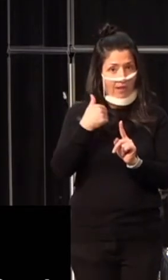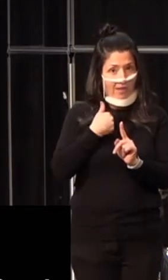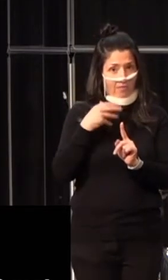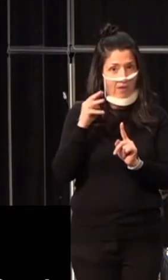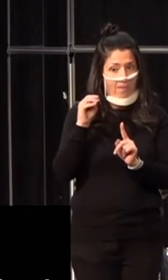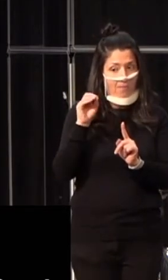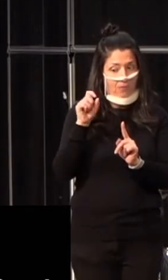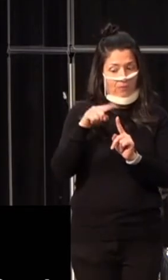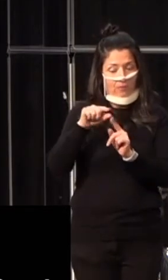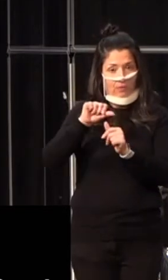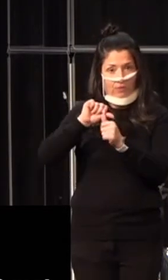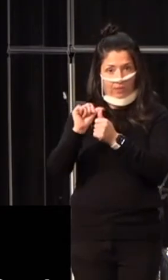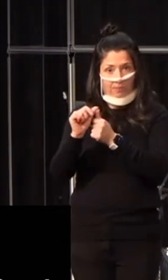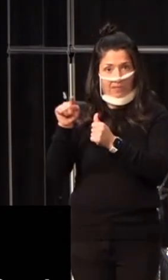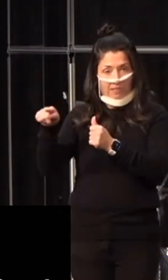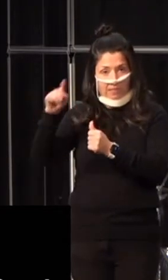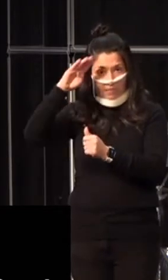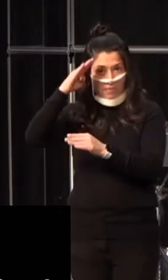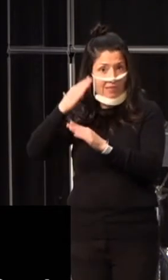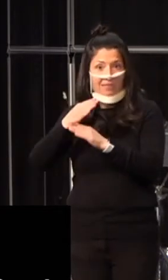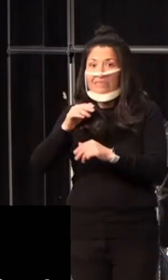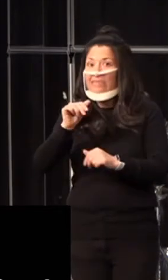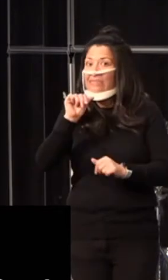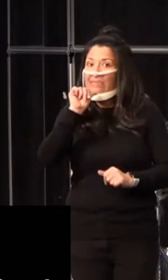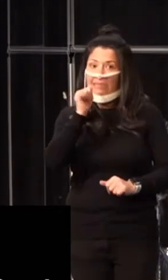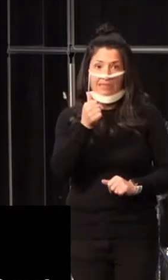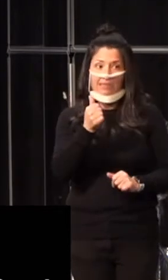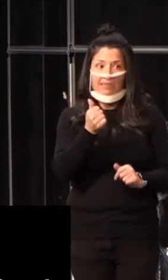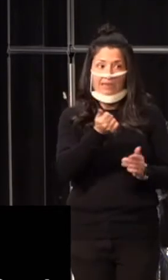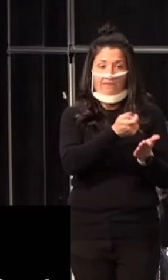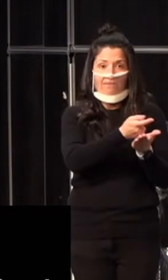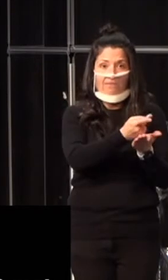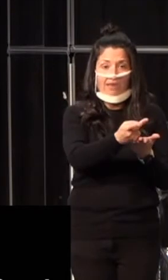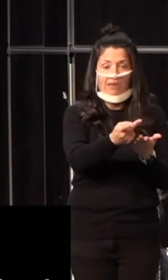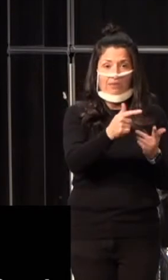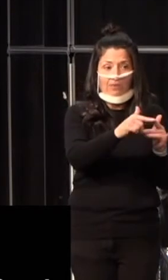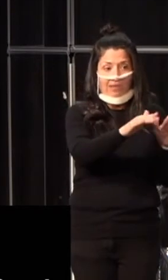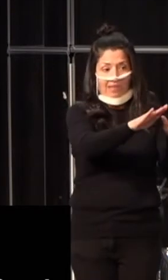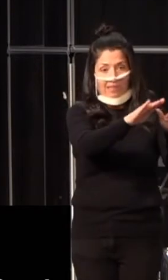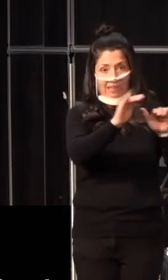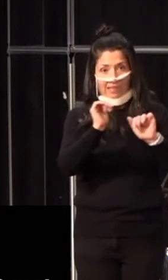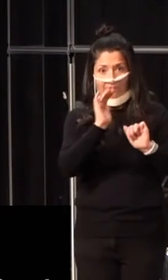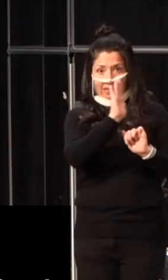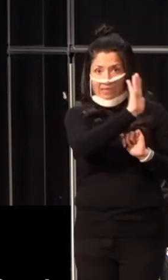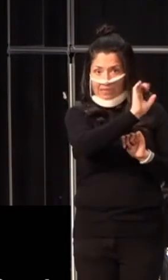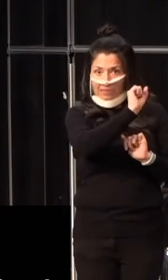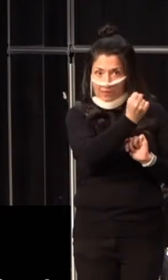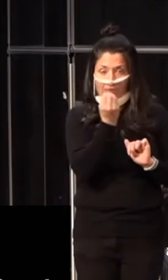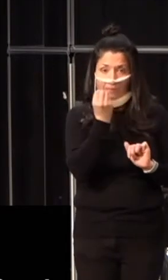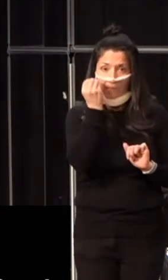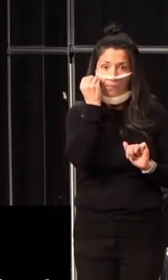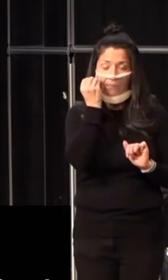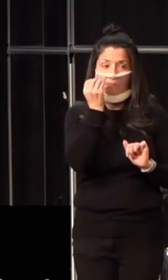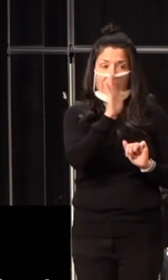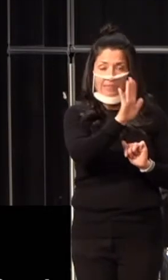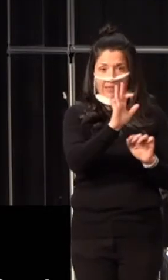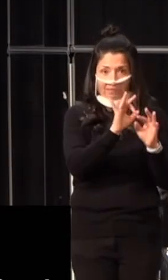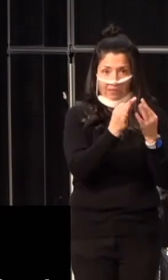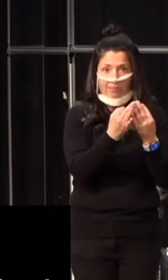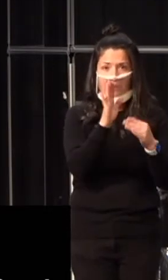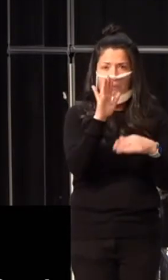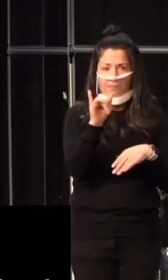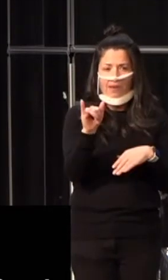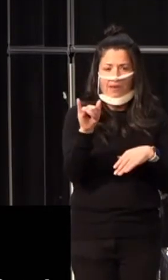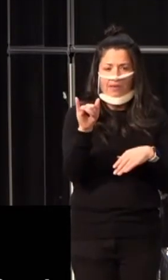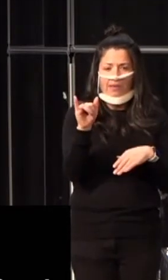son? He had not. He had failed to lead his home and lead his family by executing